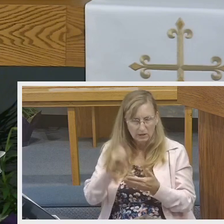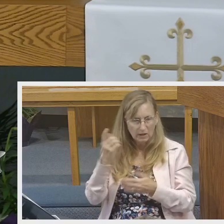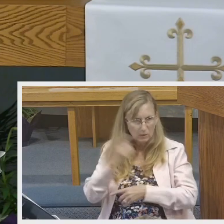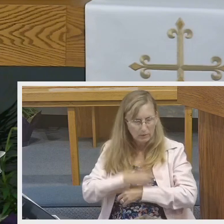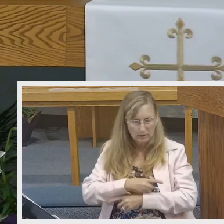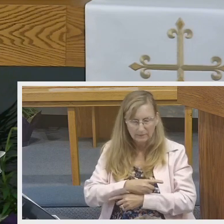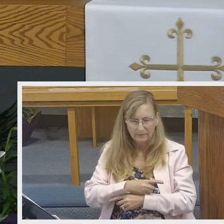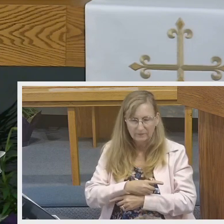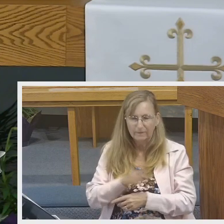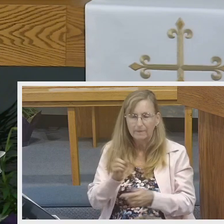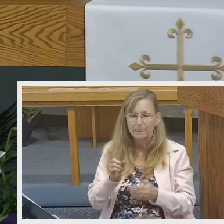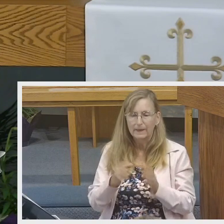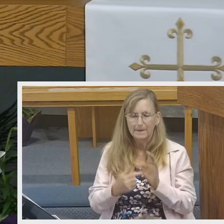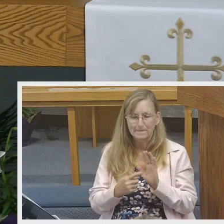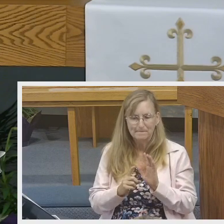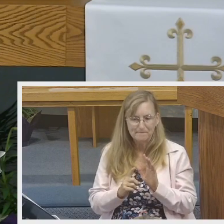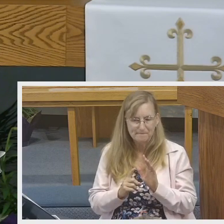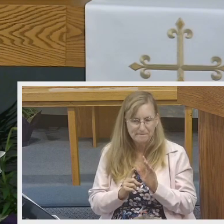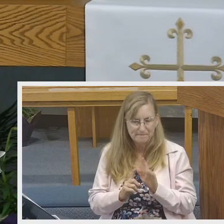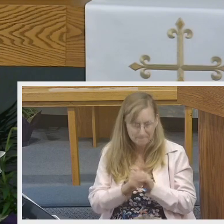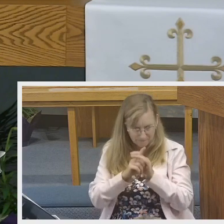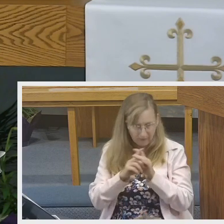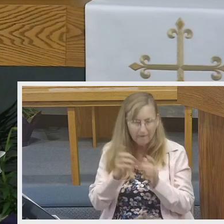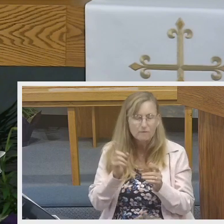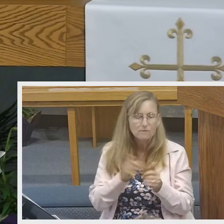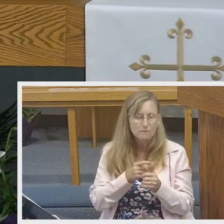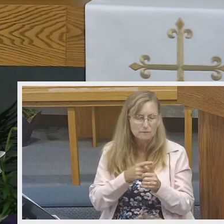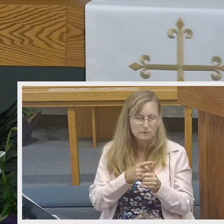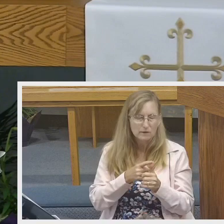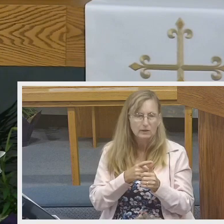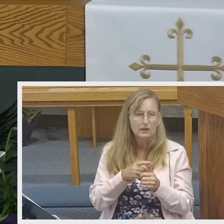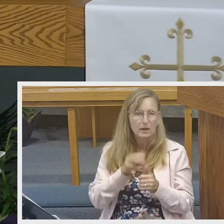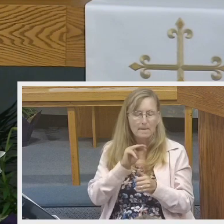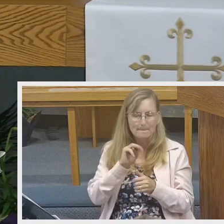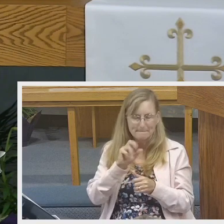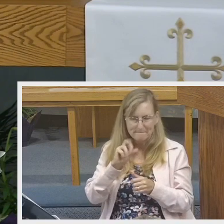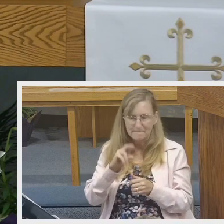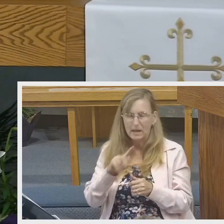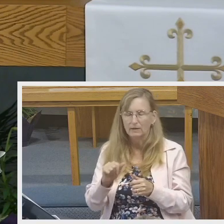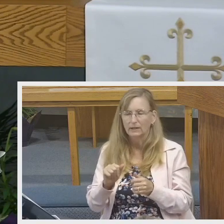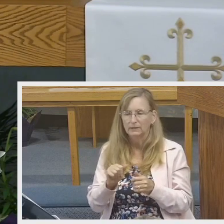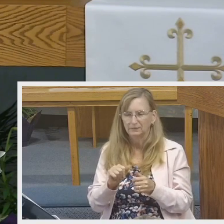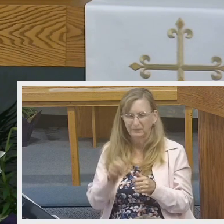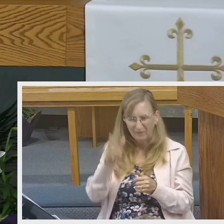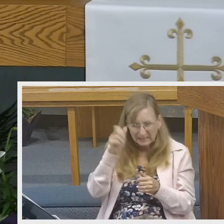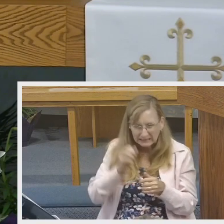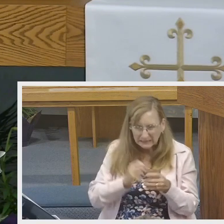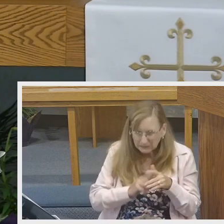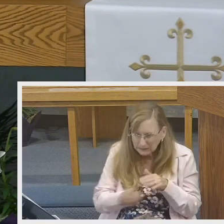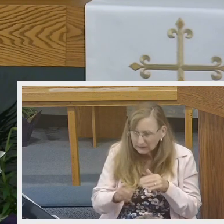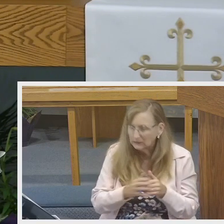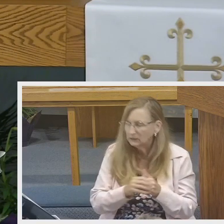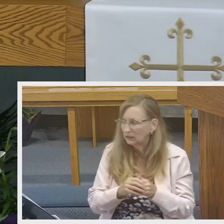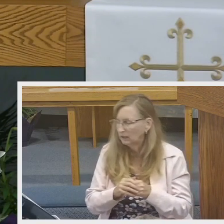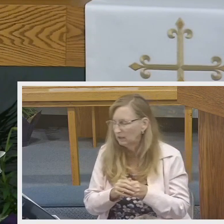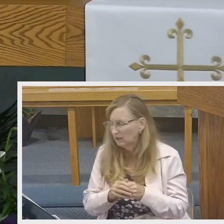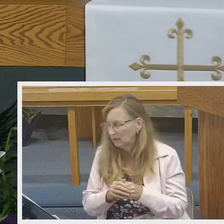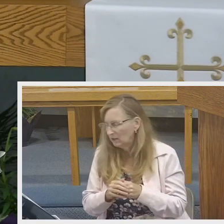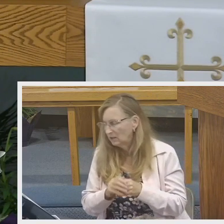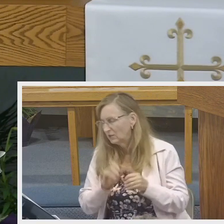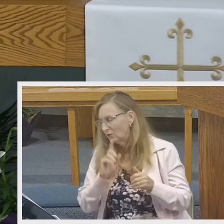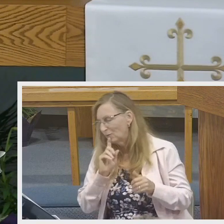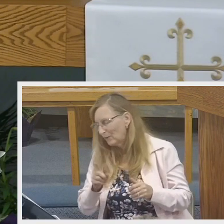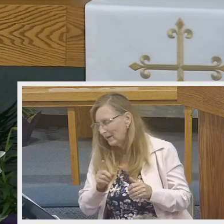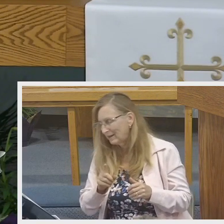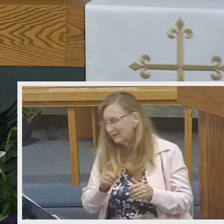driven seven demons. She went and told those who had been with him and who were mourning and weeping. When they